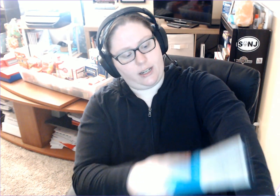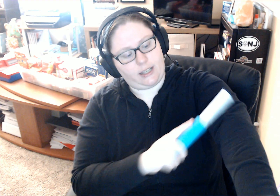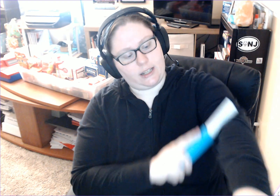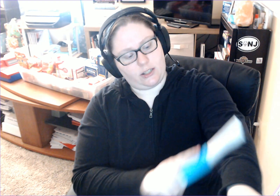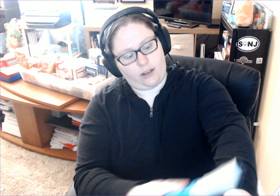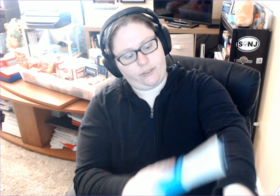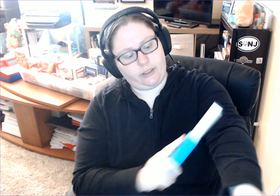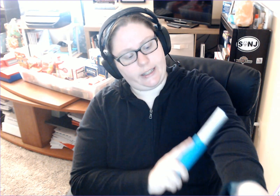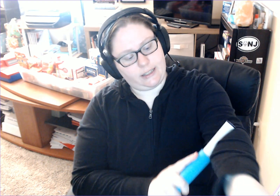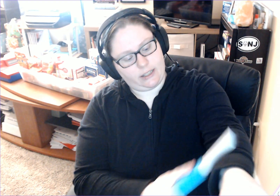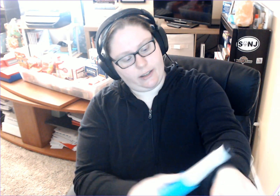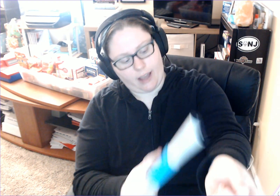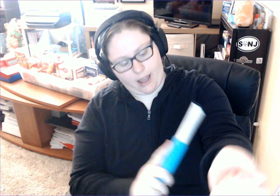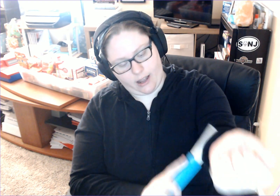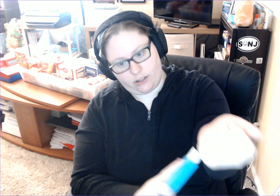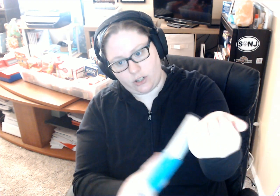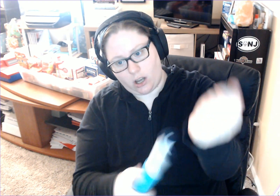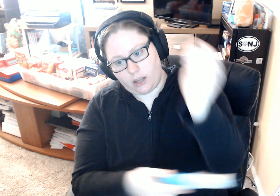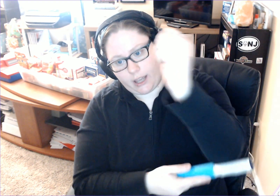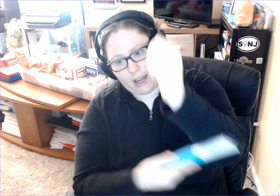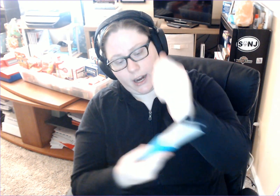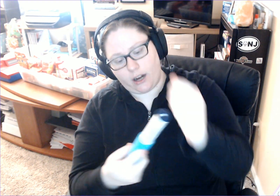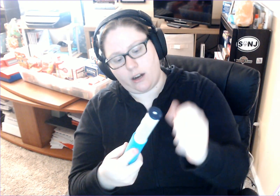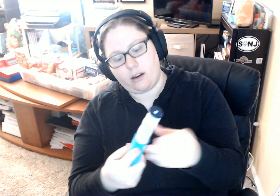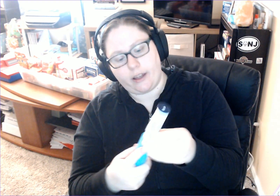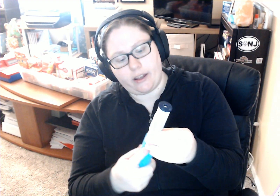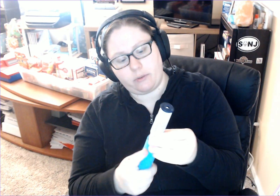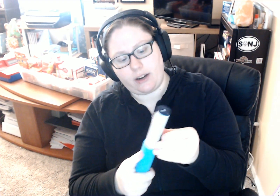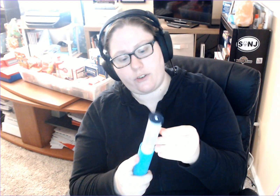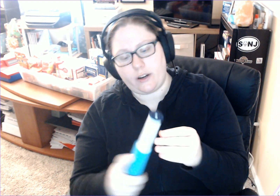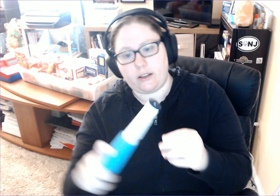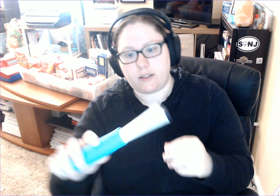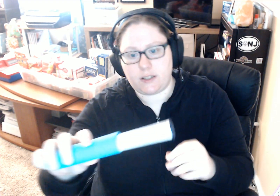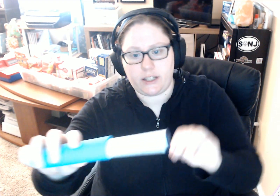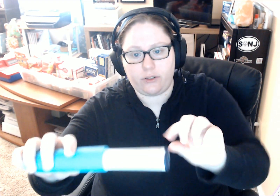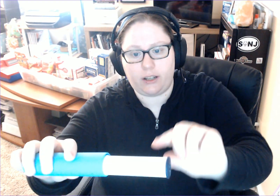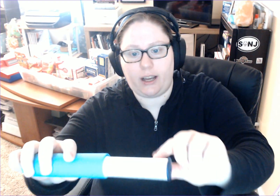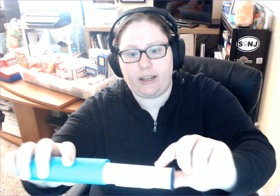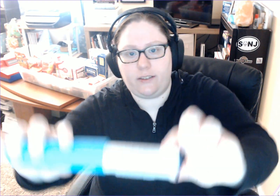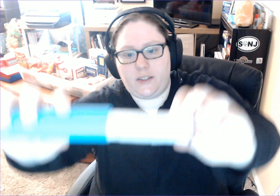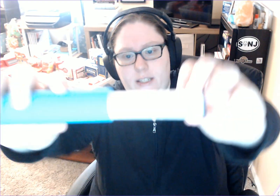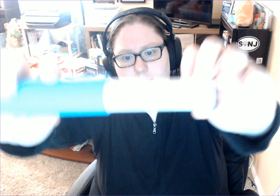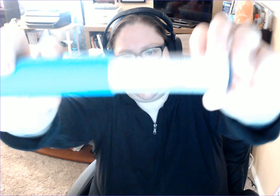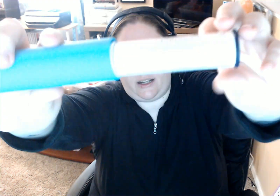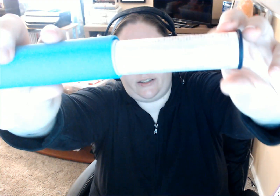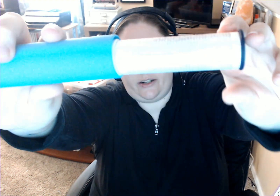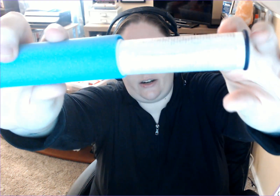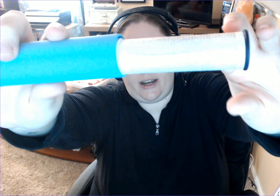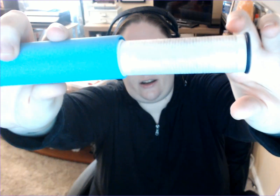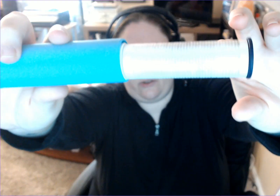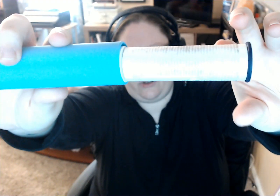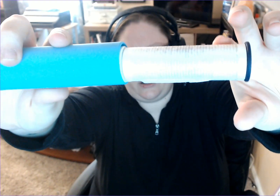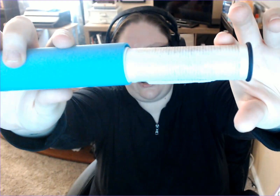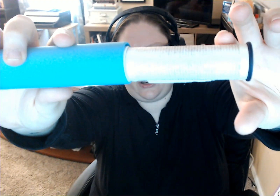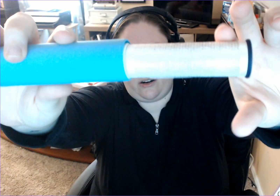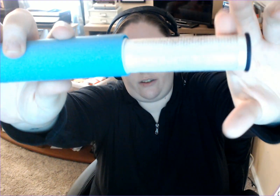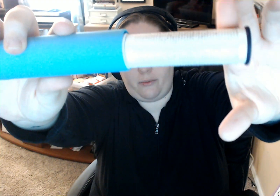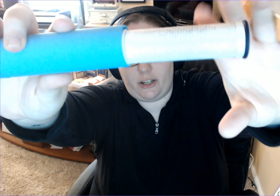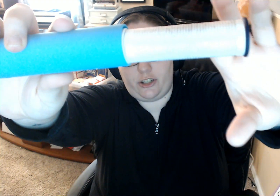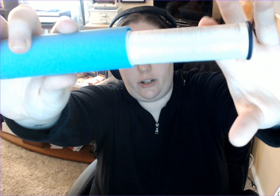off lint and dog hair and whatever else. And see, you can kind of see it on there now. It took it off my shirt and put it